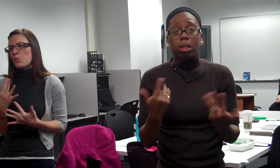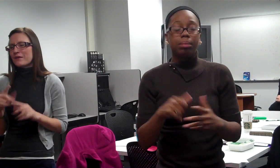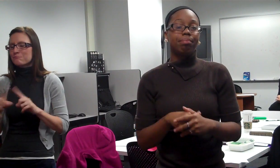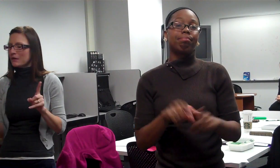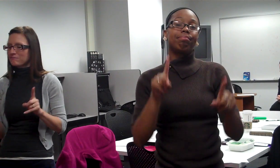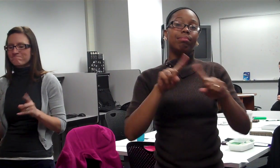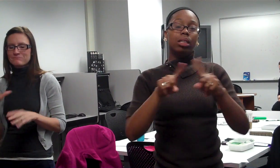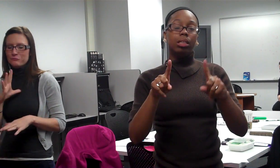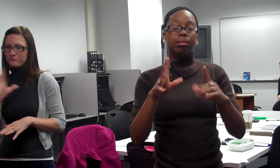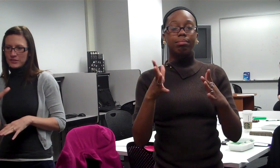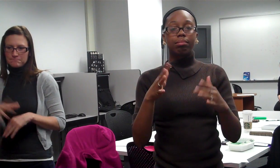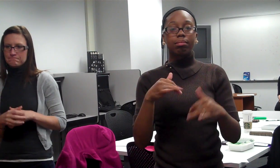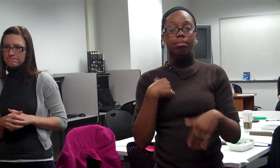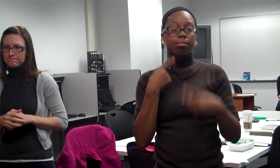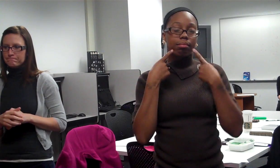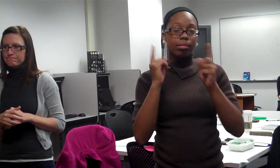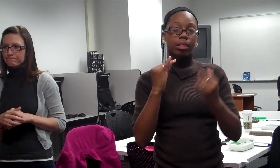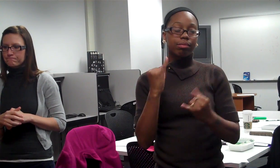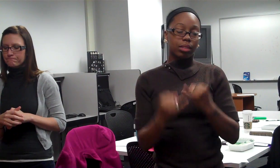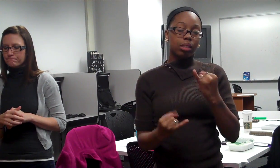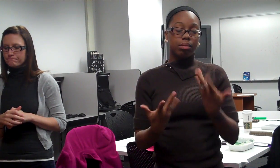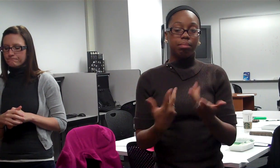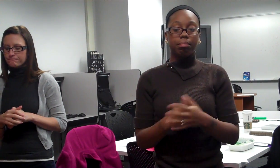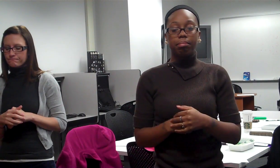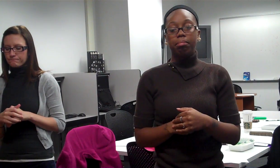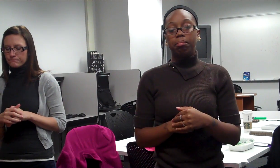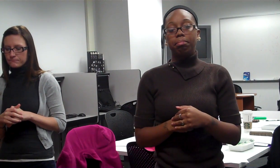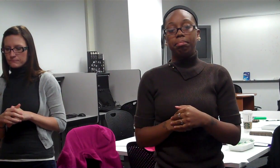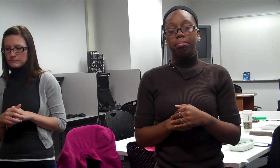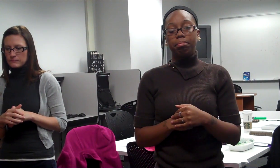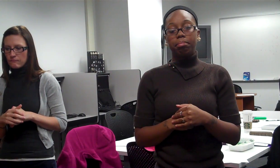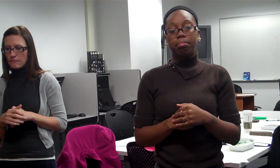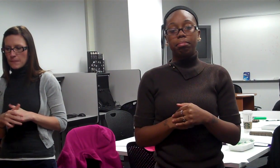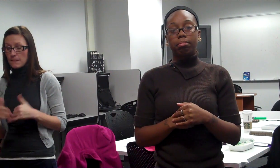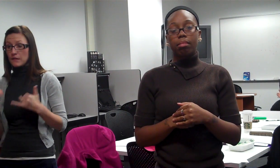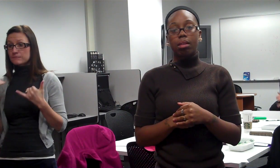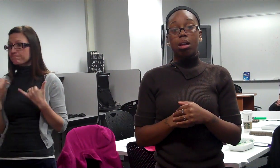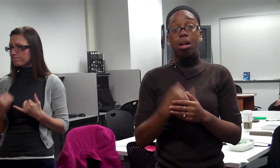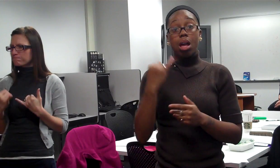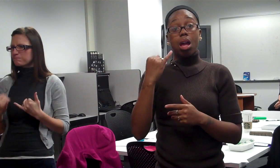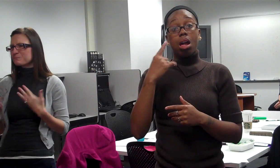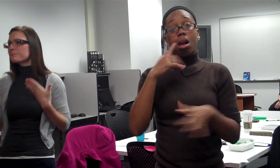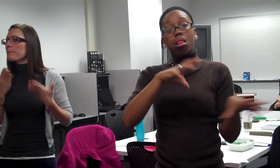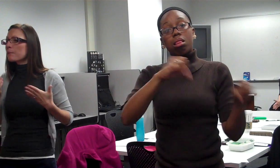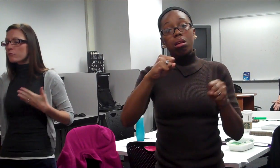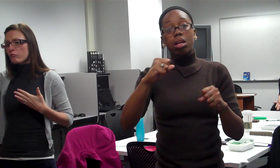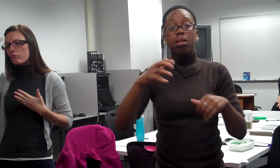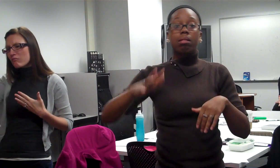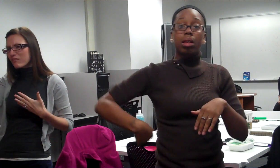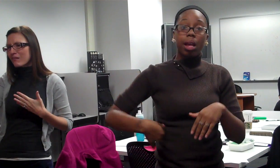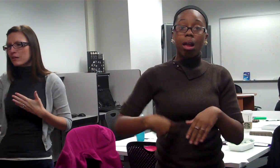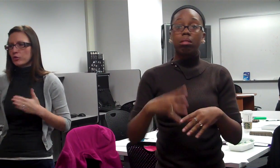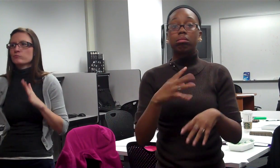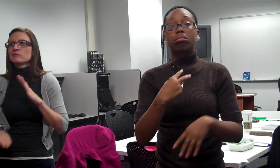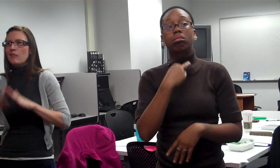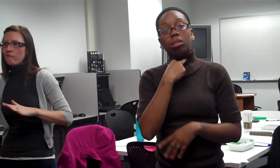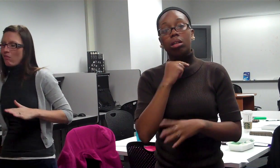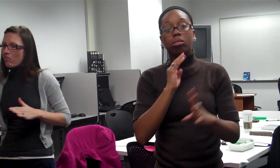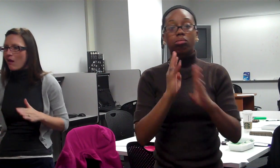fine. Now, you would think, leaving late, being stuck in traffic, having to use the restroom